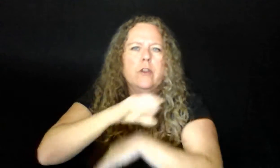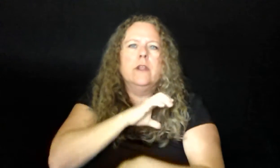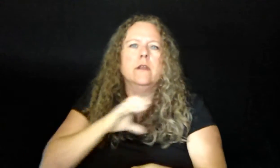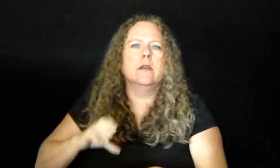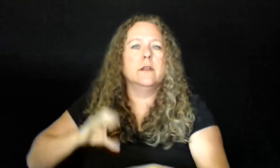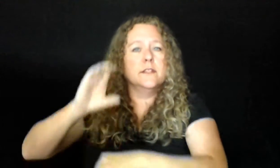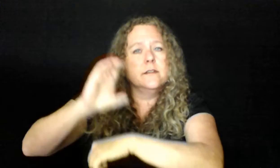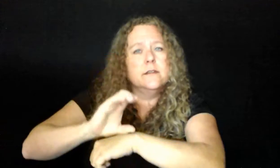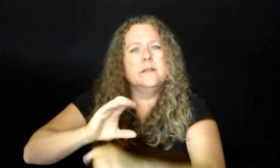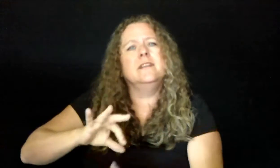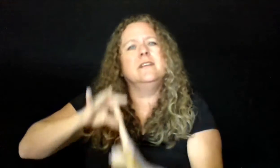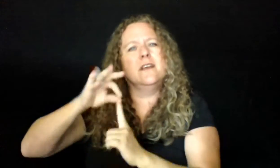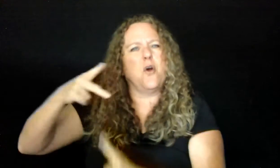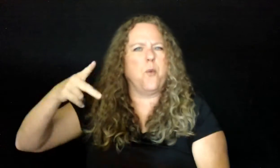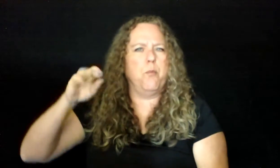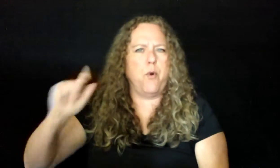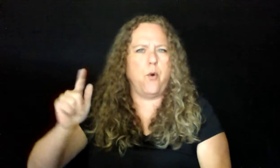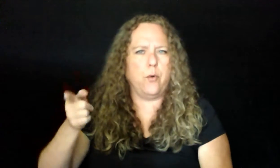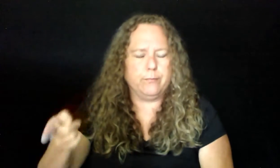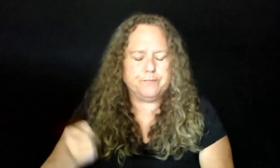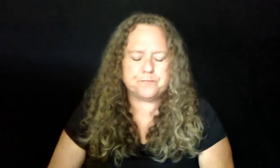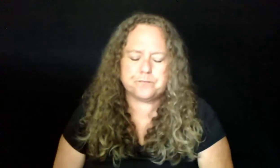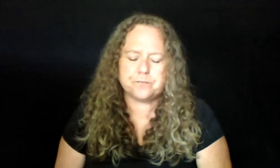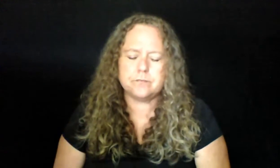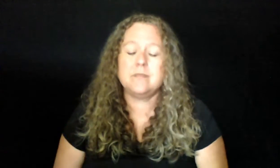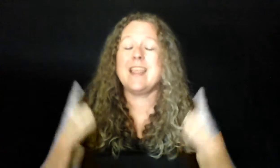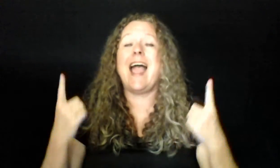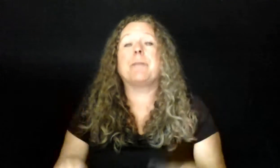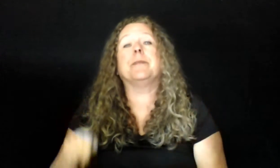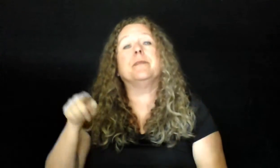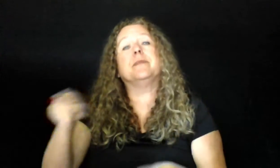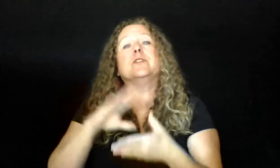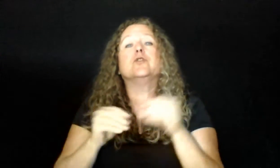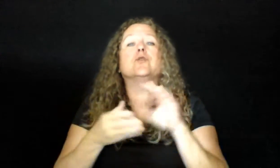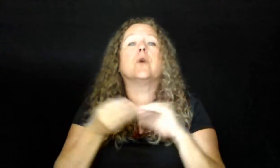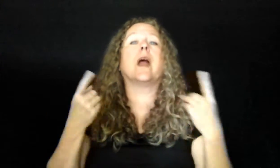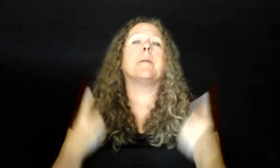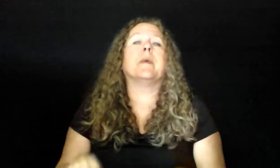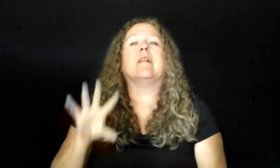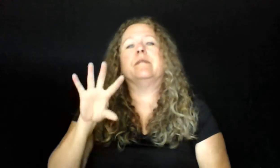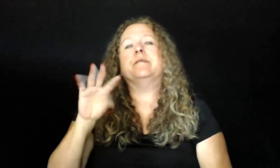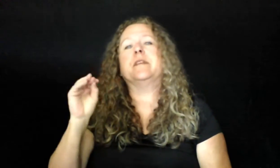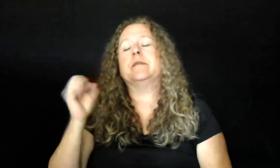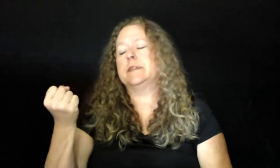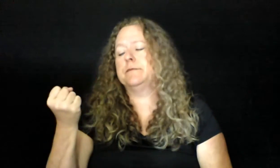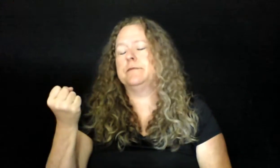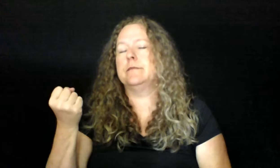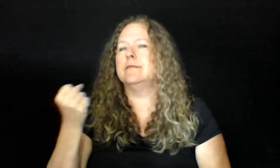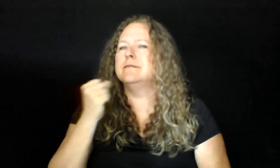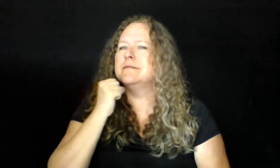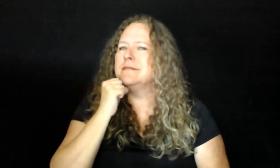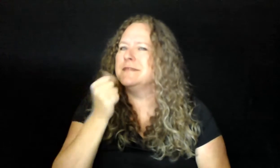Paul. Our story this morning takes place in the late 50s, not the late 1950s, just the late 50s, as in 50